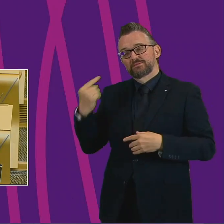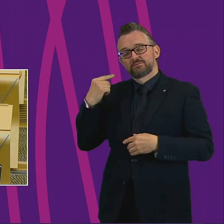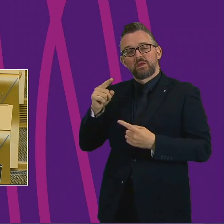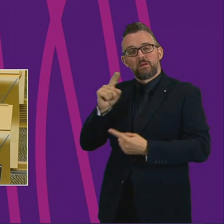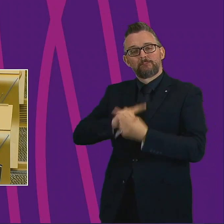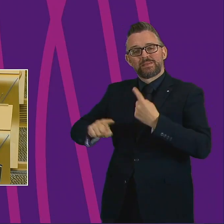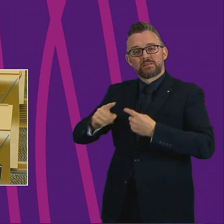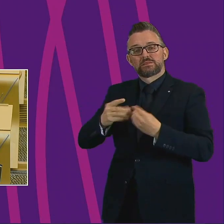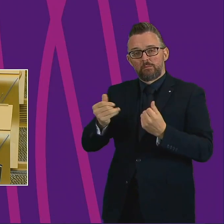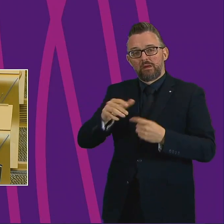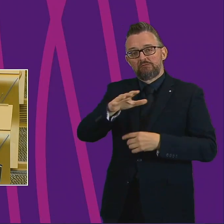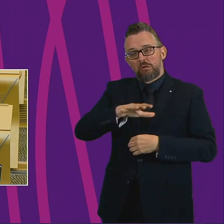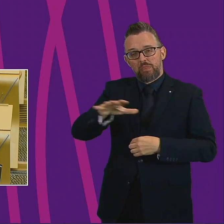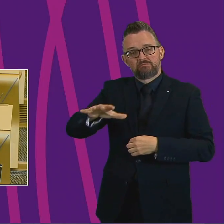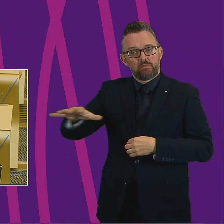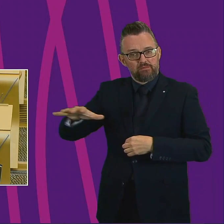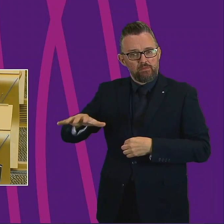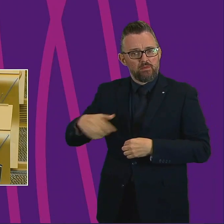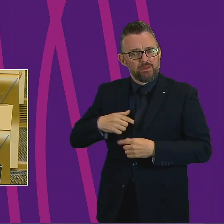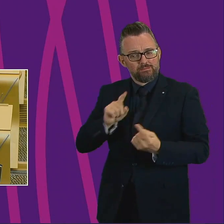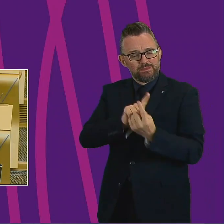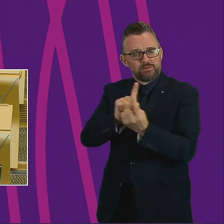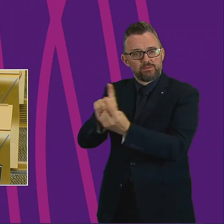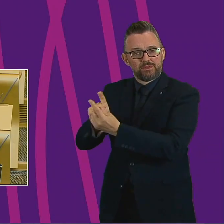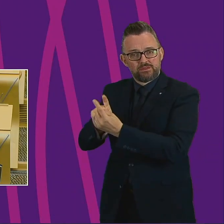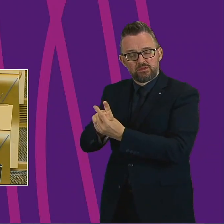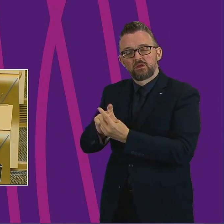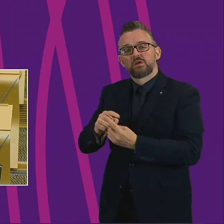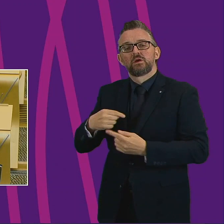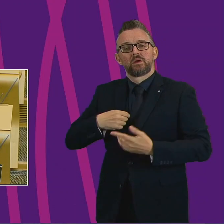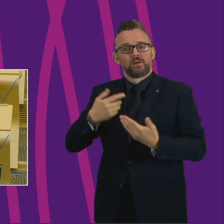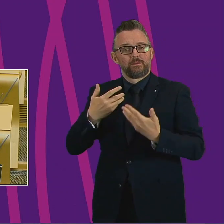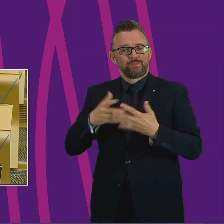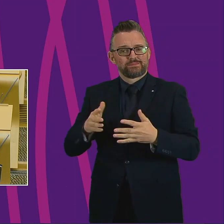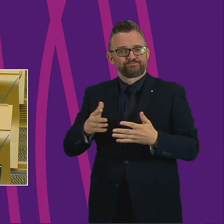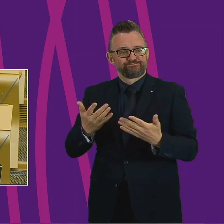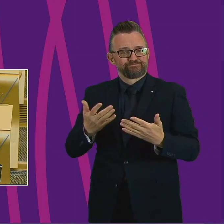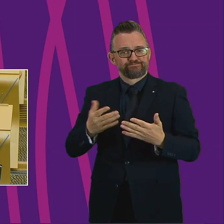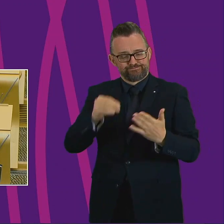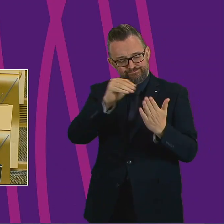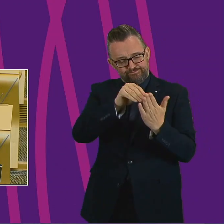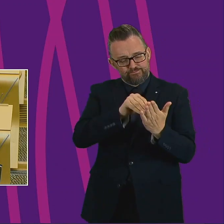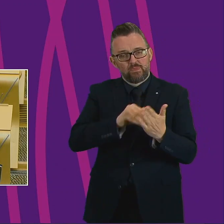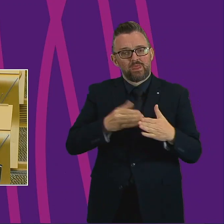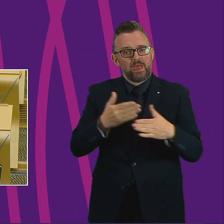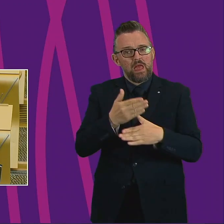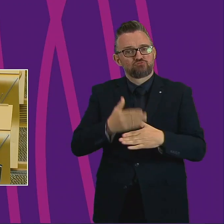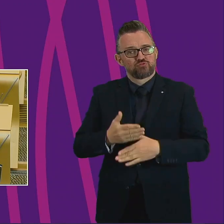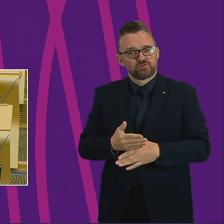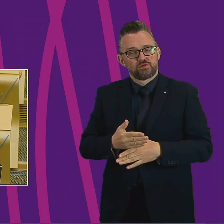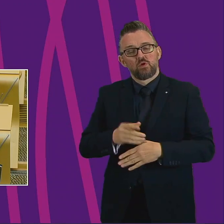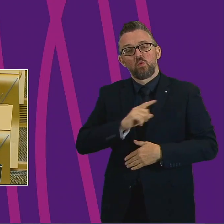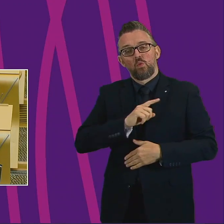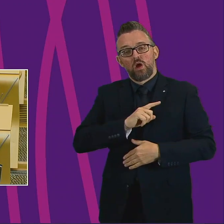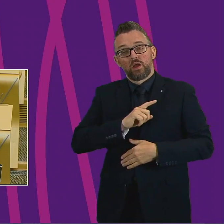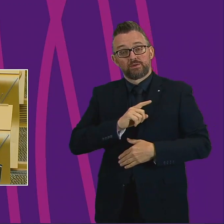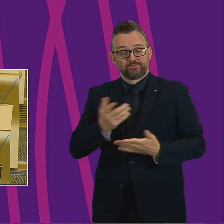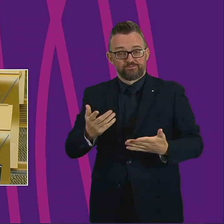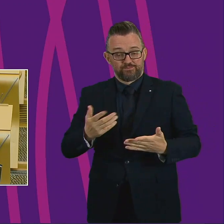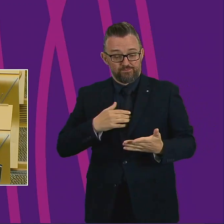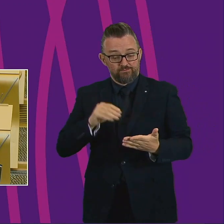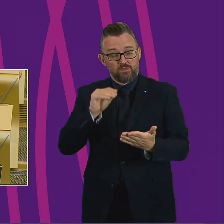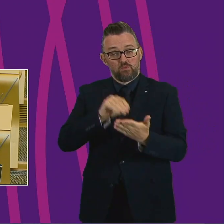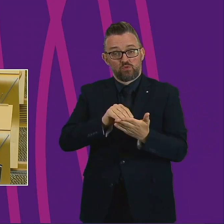of the families involved, we undertook a number of actions. One of those was to place a